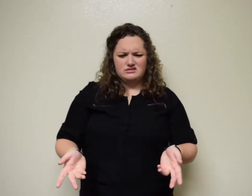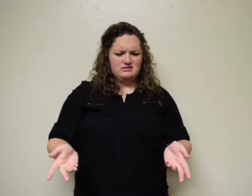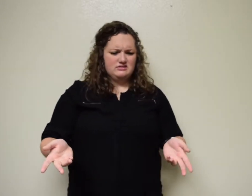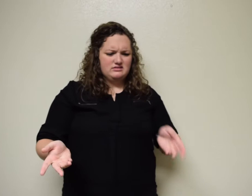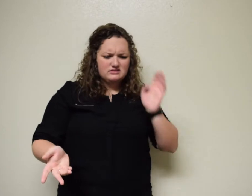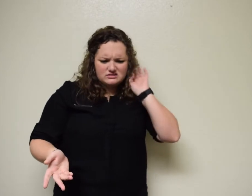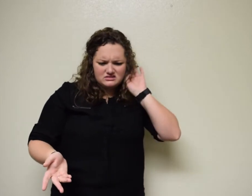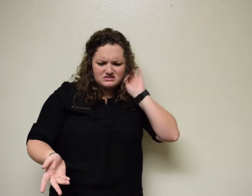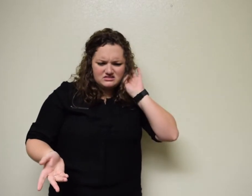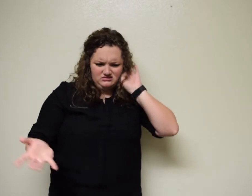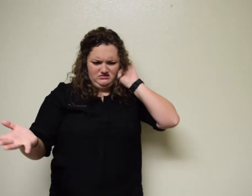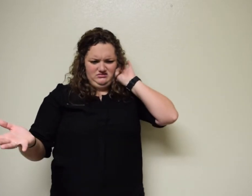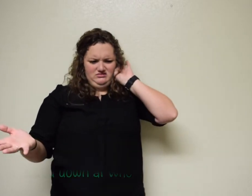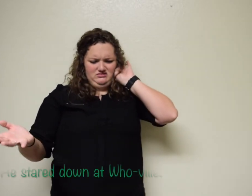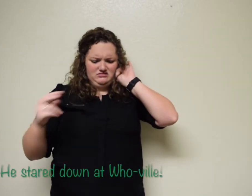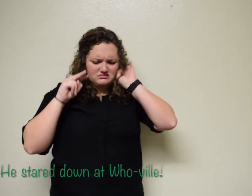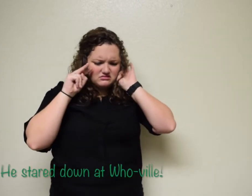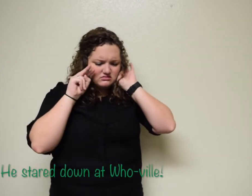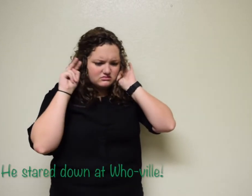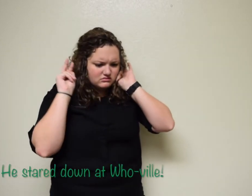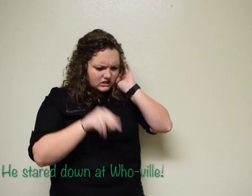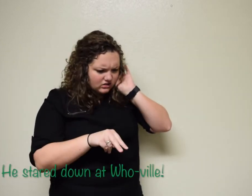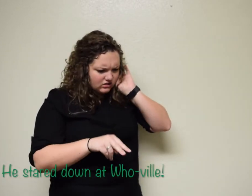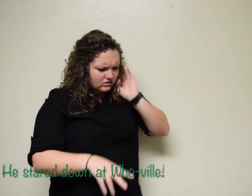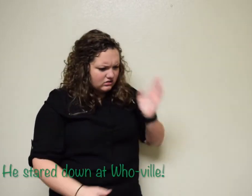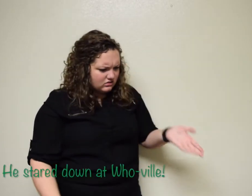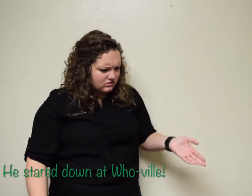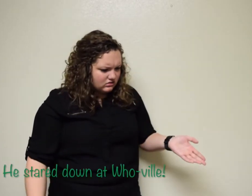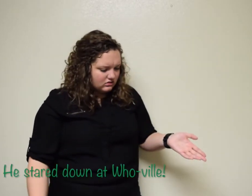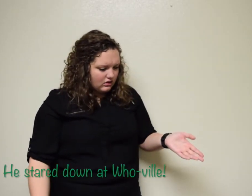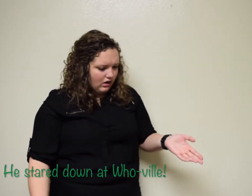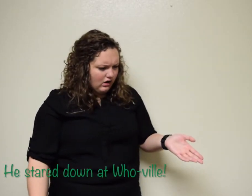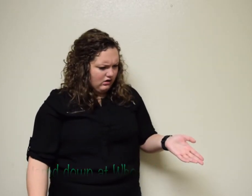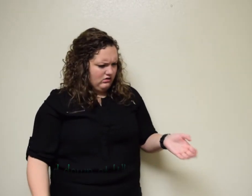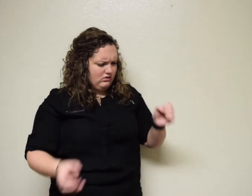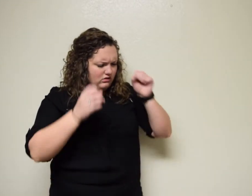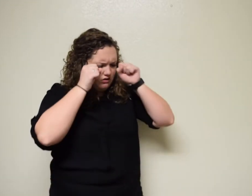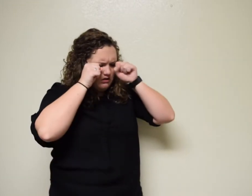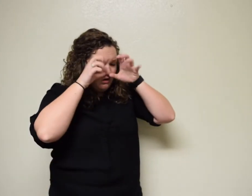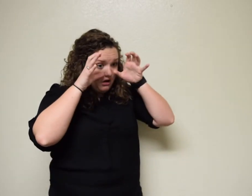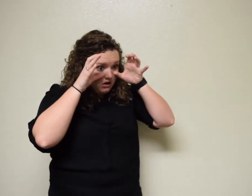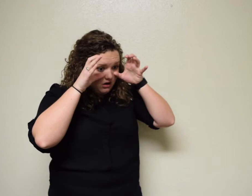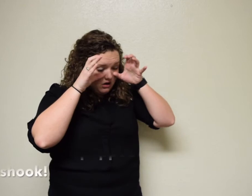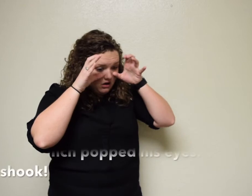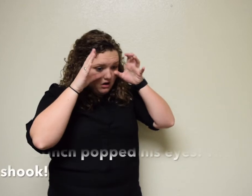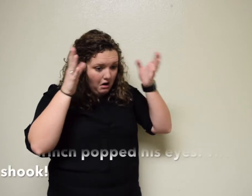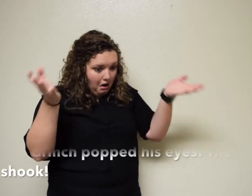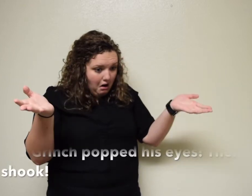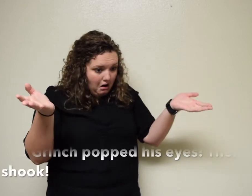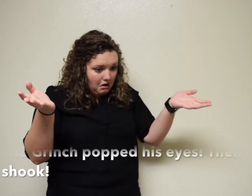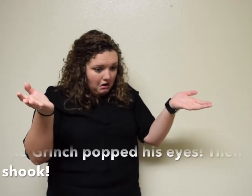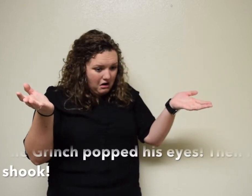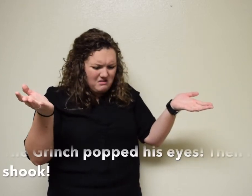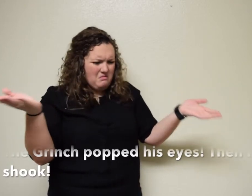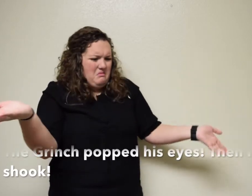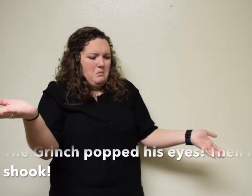he stared down at whoville the grinch popped his eyes then he shook what he saw